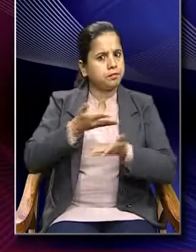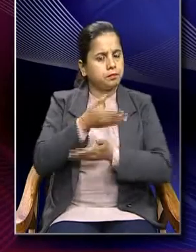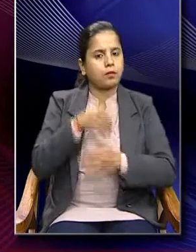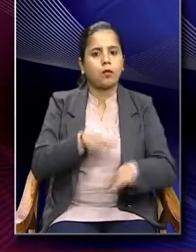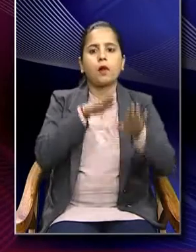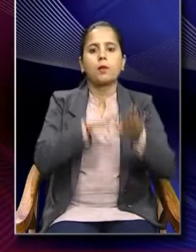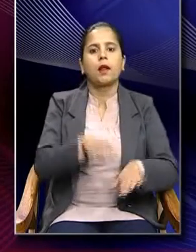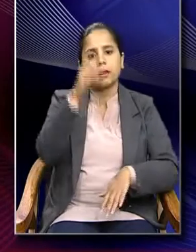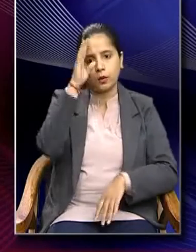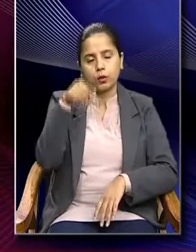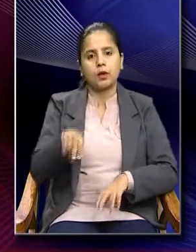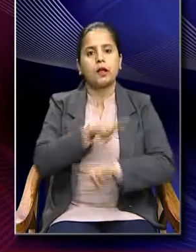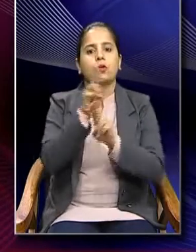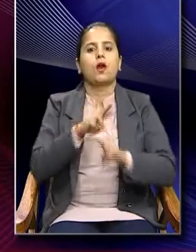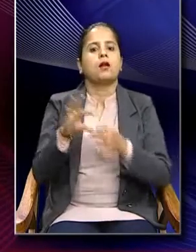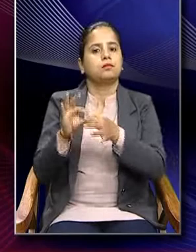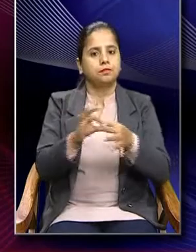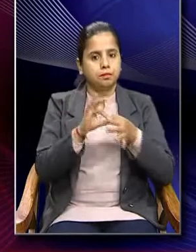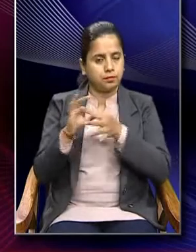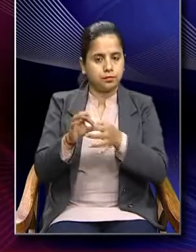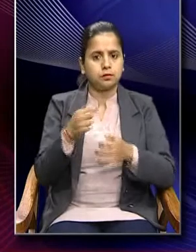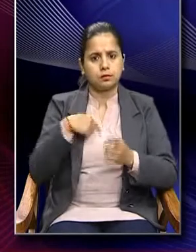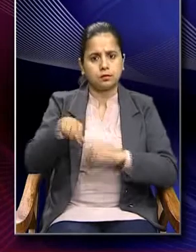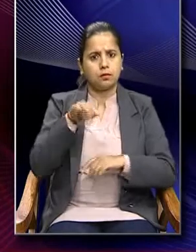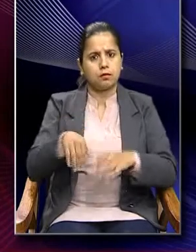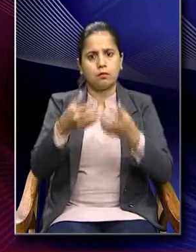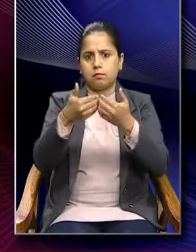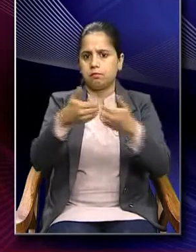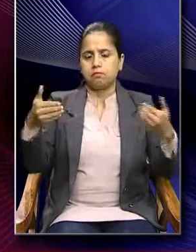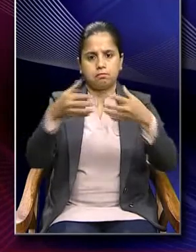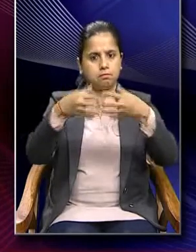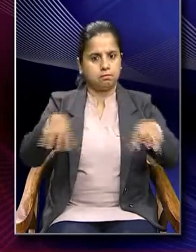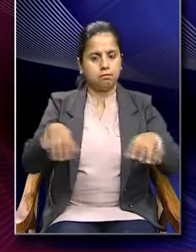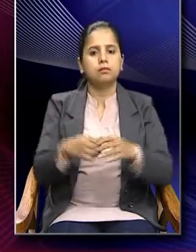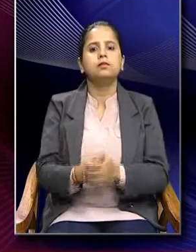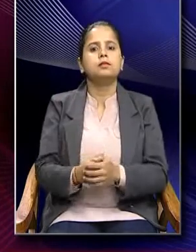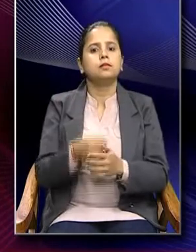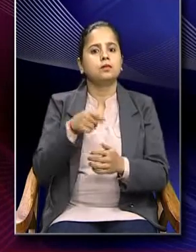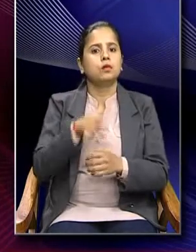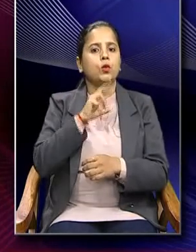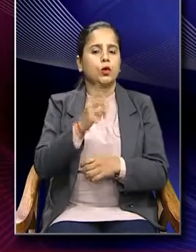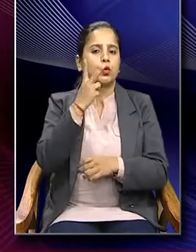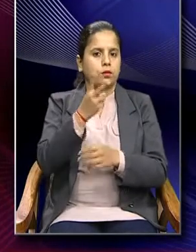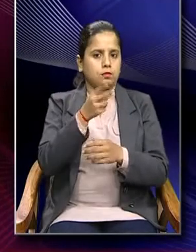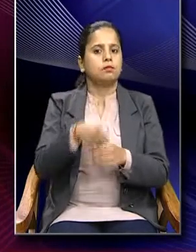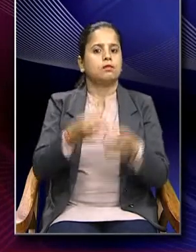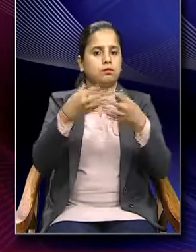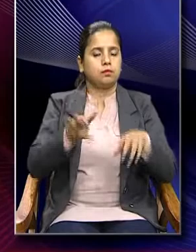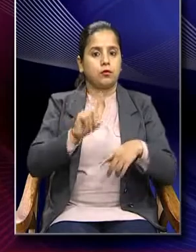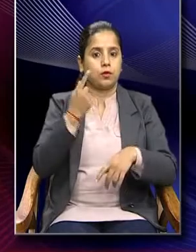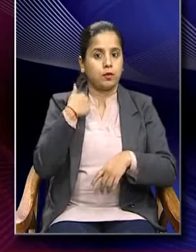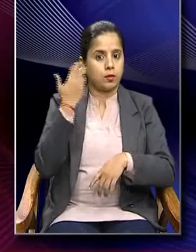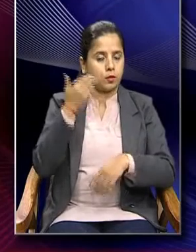theory in international relations. I have divided that into two parts. So in the first part